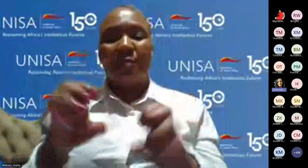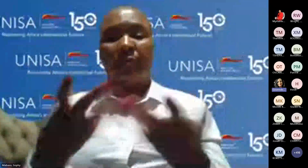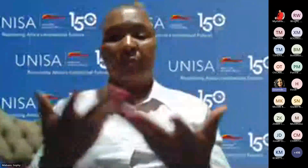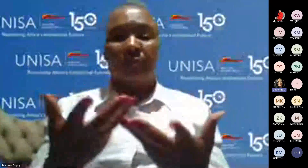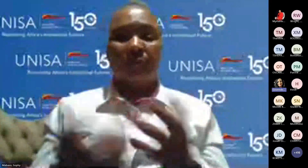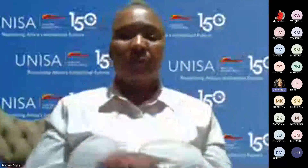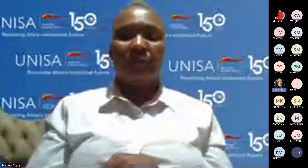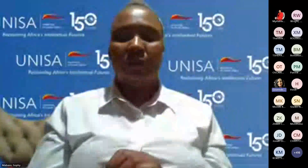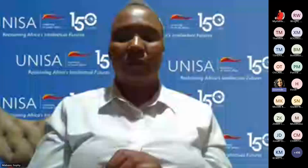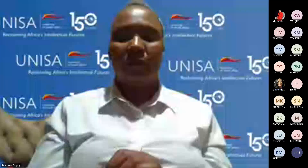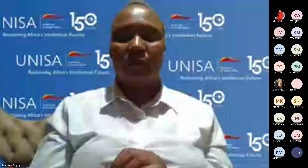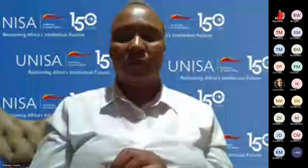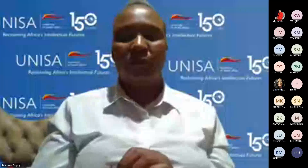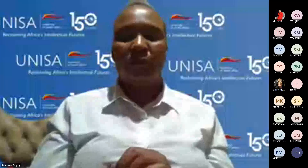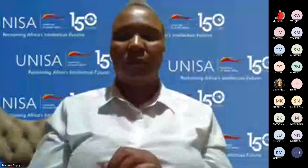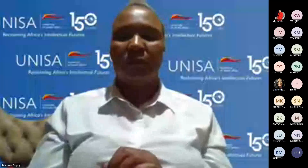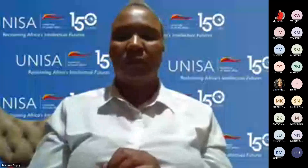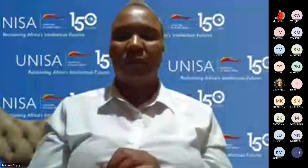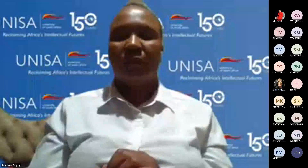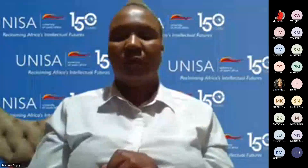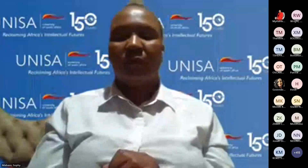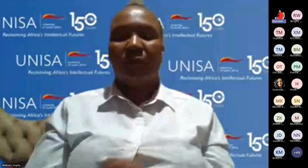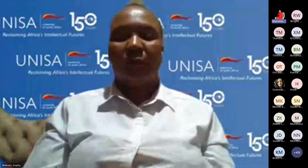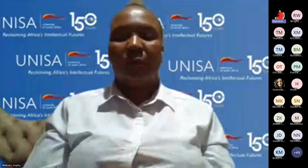Dr. Mpashilela?